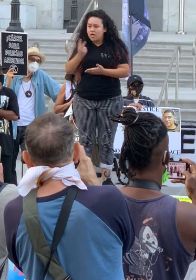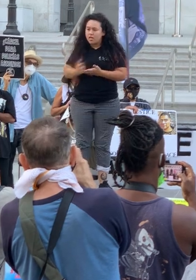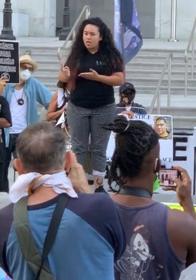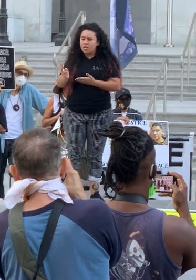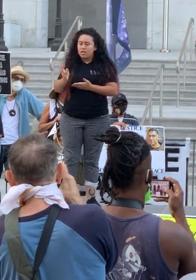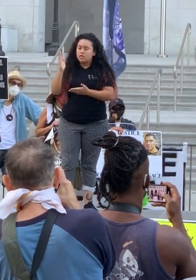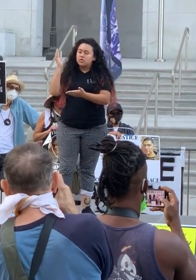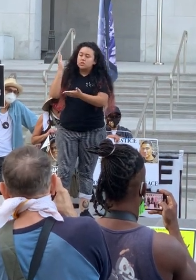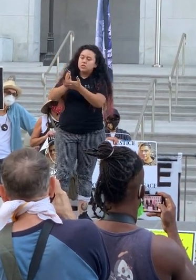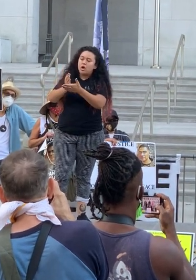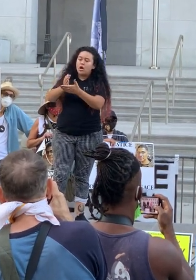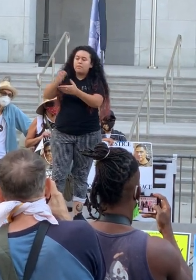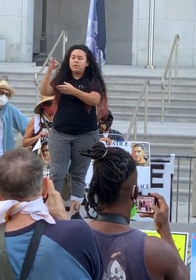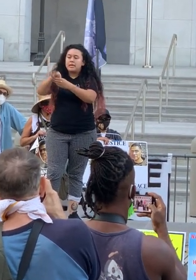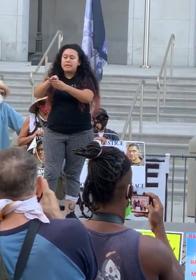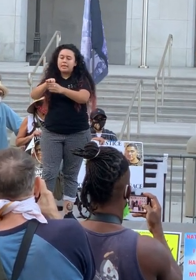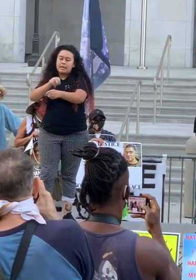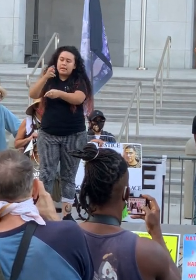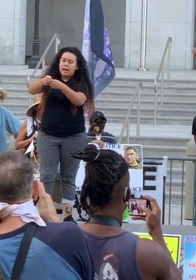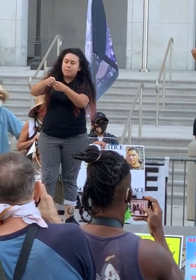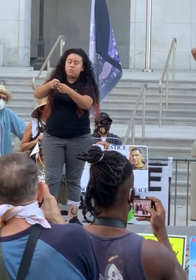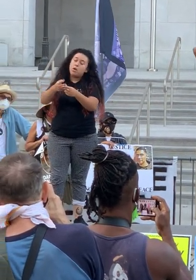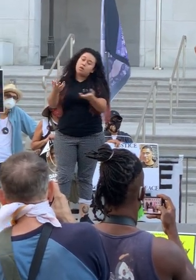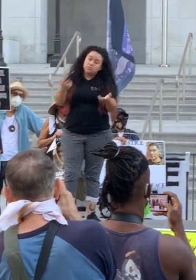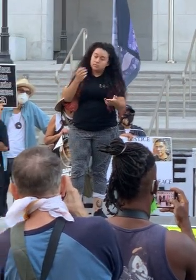the nomination, or rather,